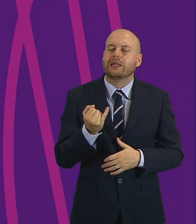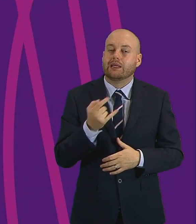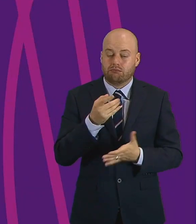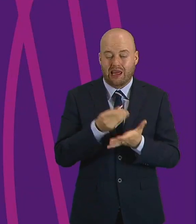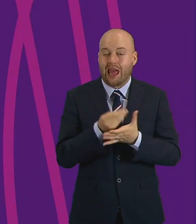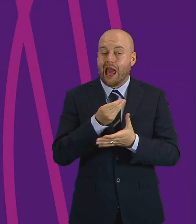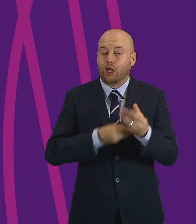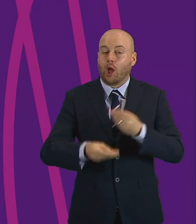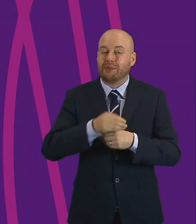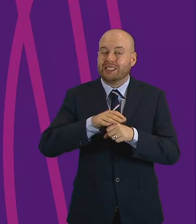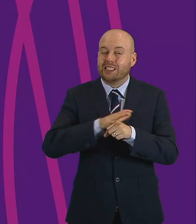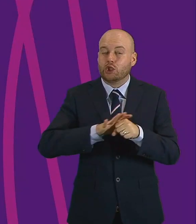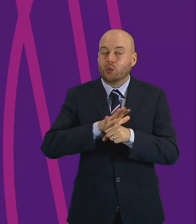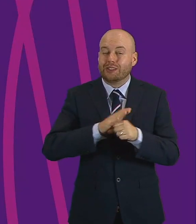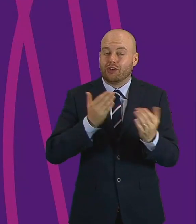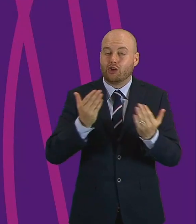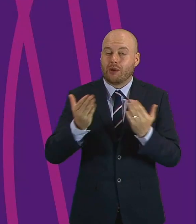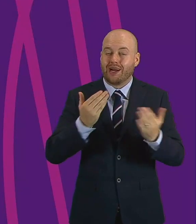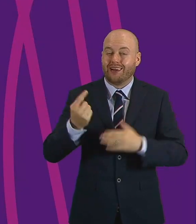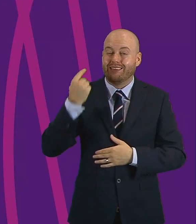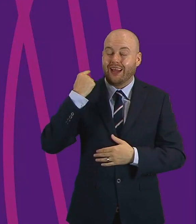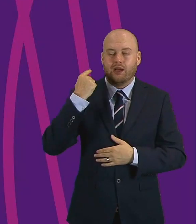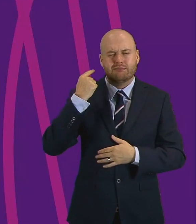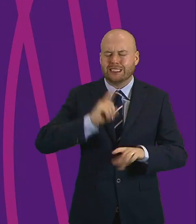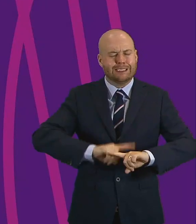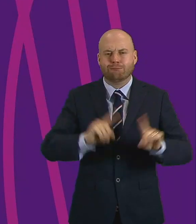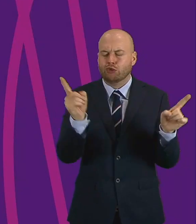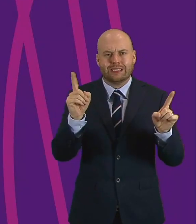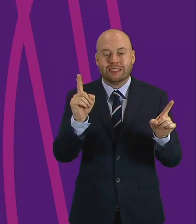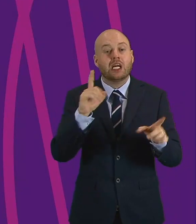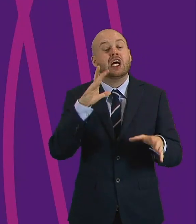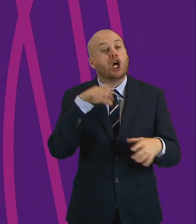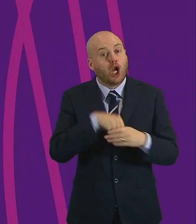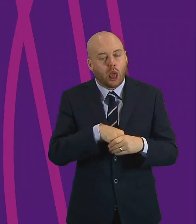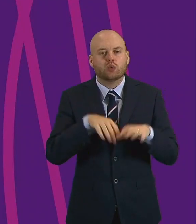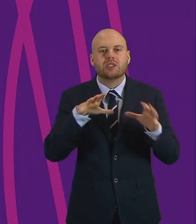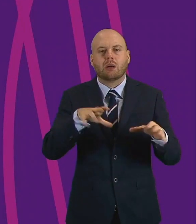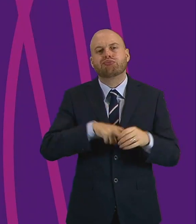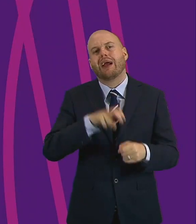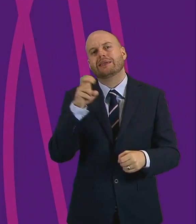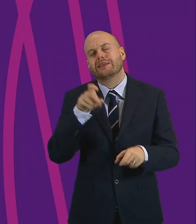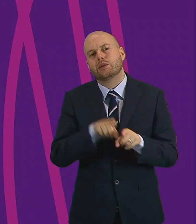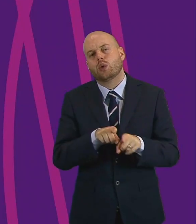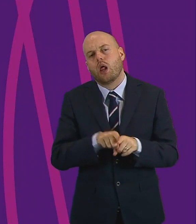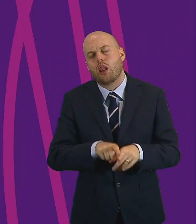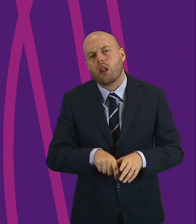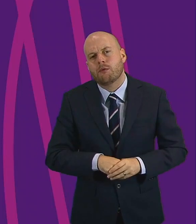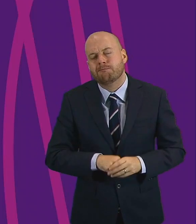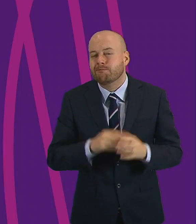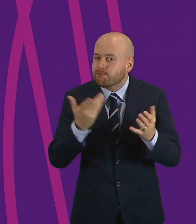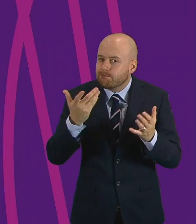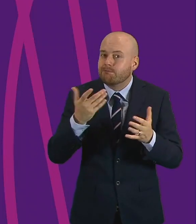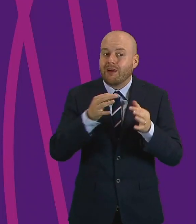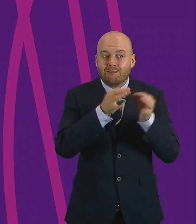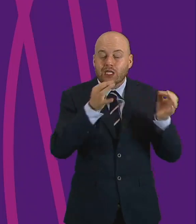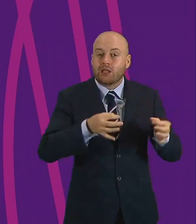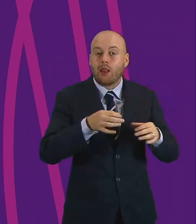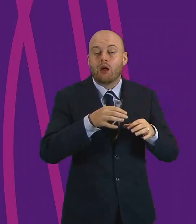we face now, and also with Brexit, is somewhat different, to say the least, and therefore the fiscal framework does need to